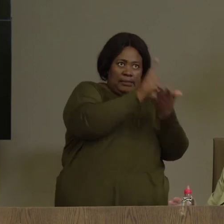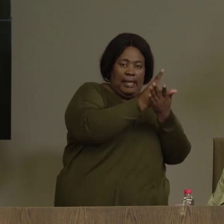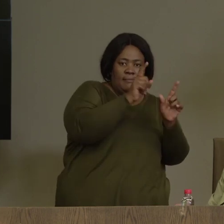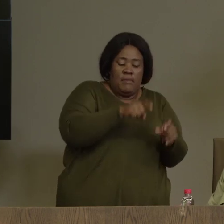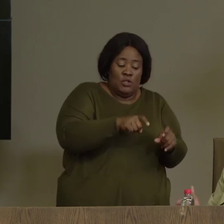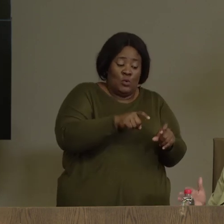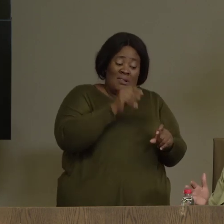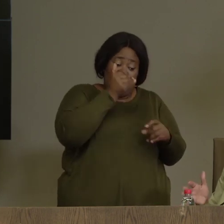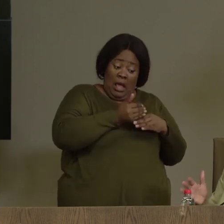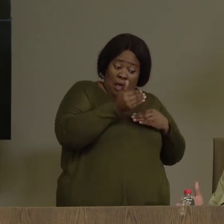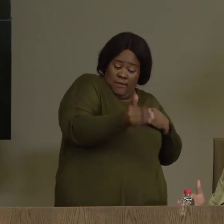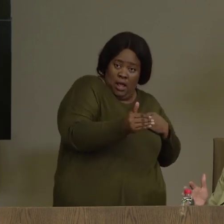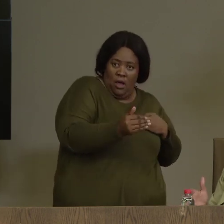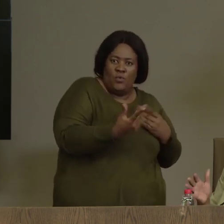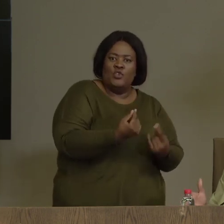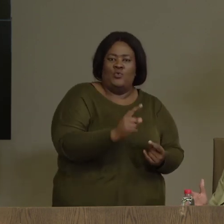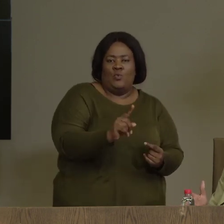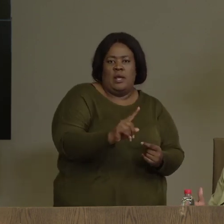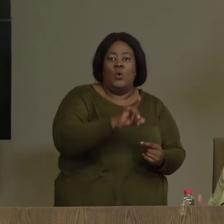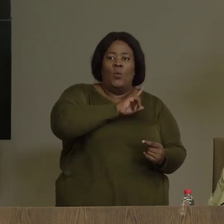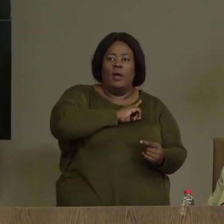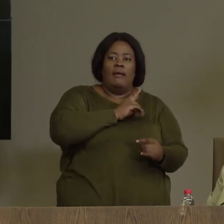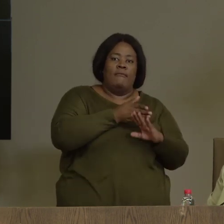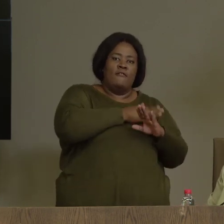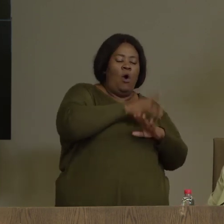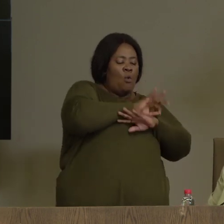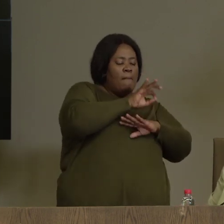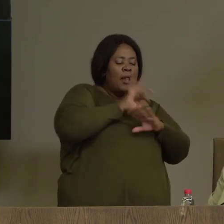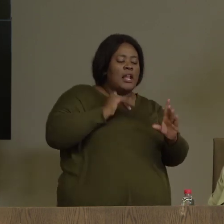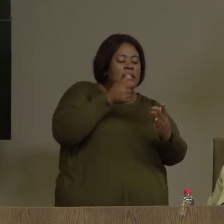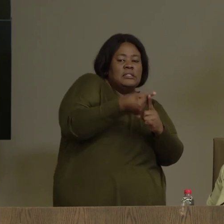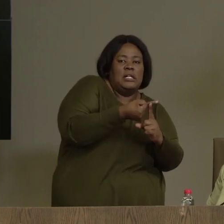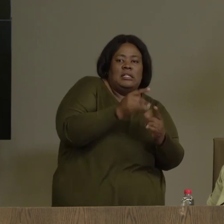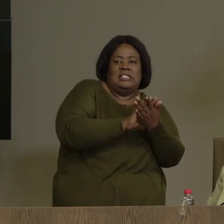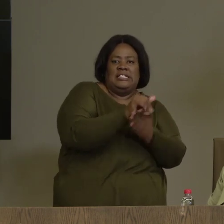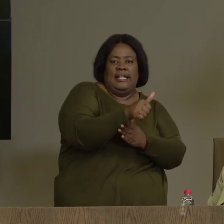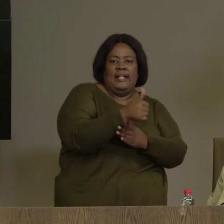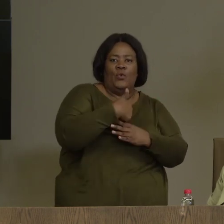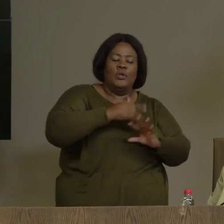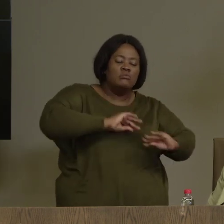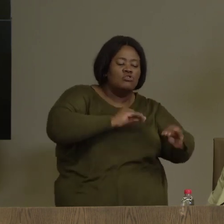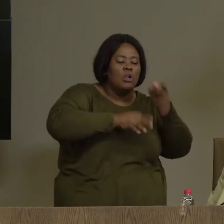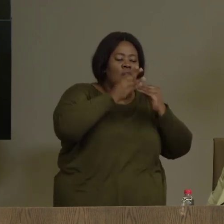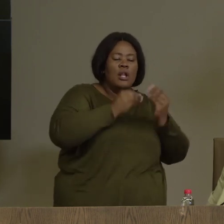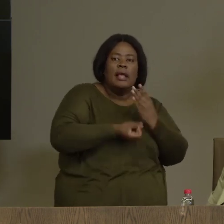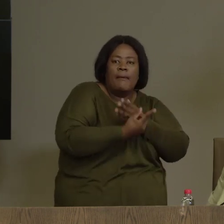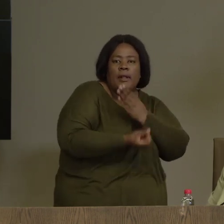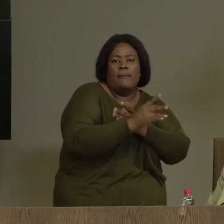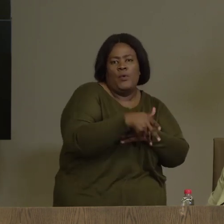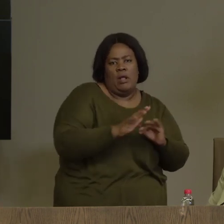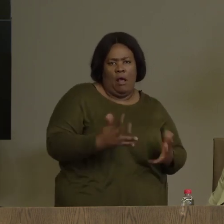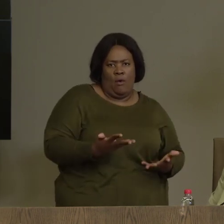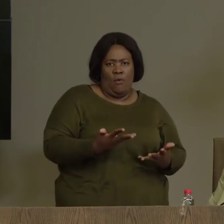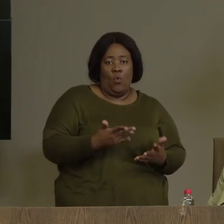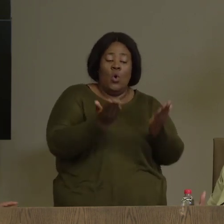next step, which has been planned up to the 16th around how we deal with teaching and learning. The reopening